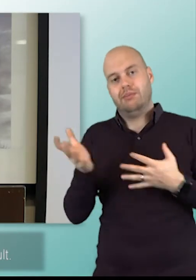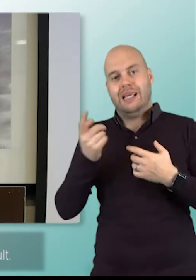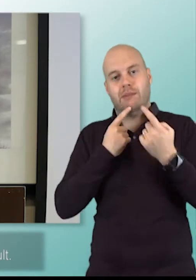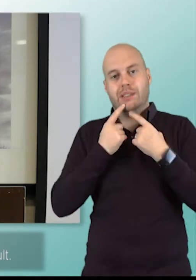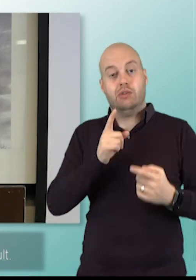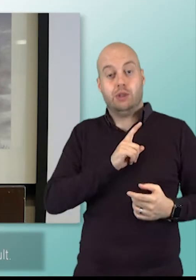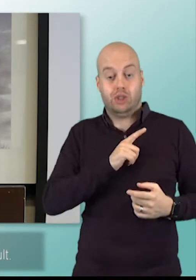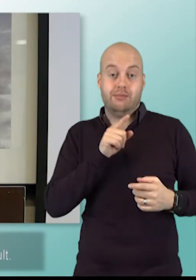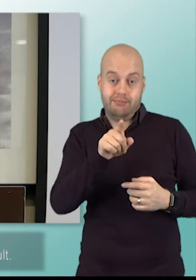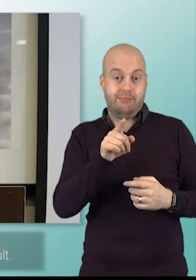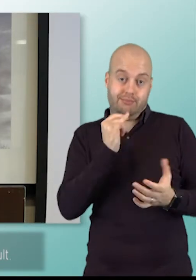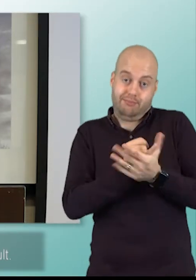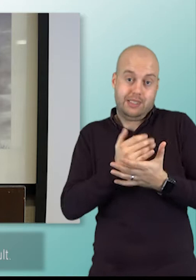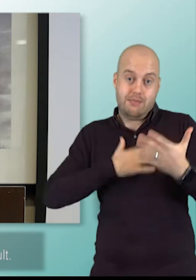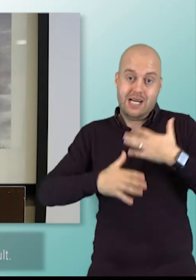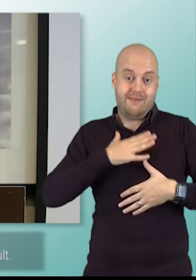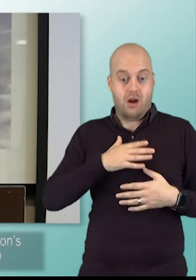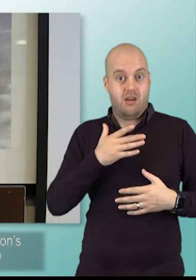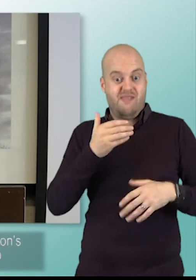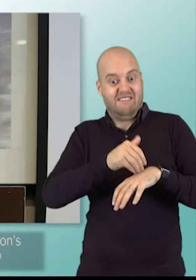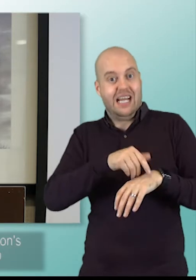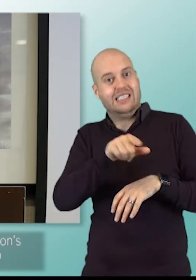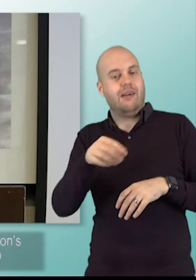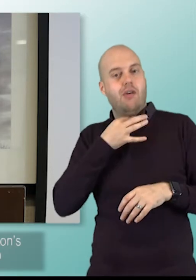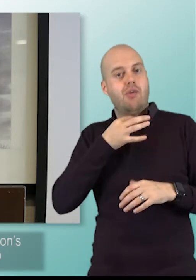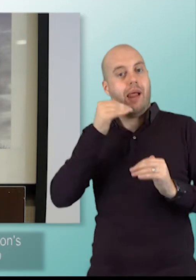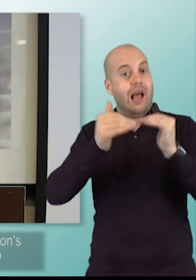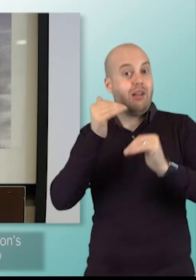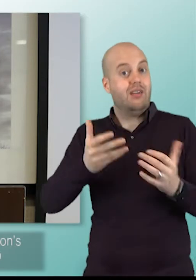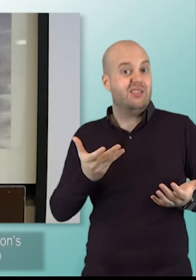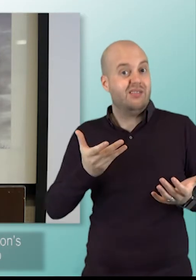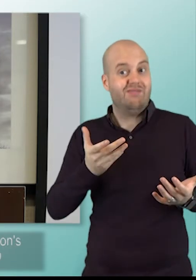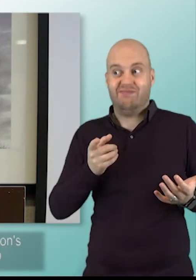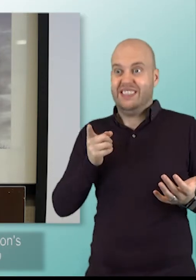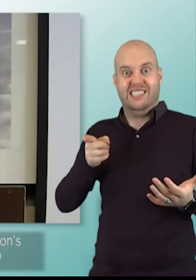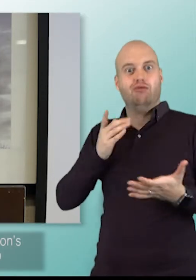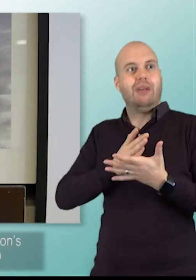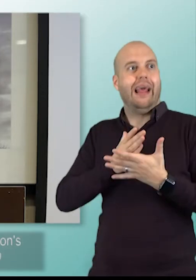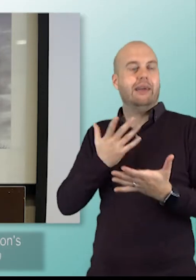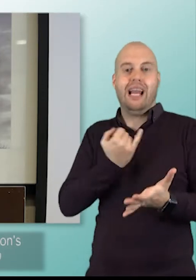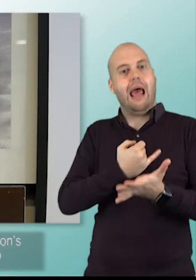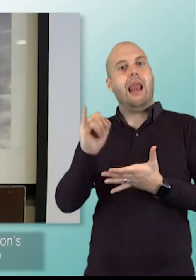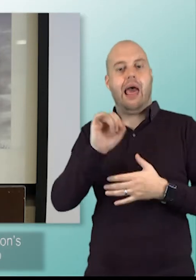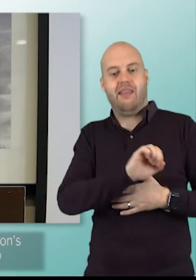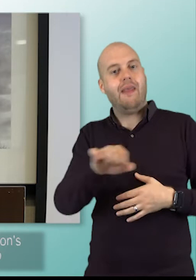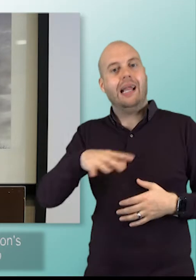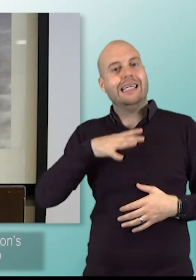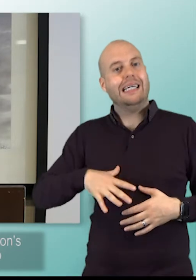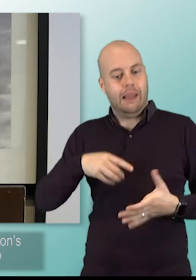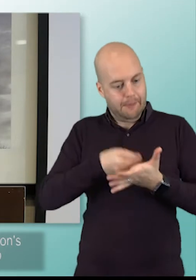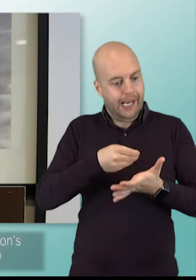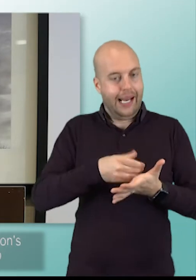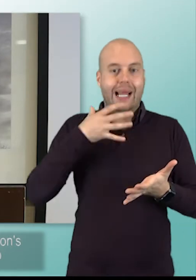is inappropriate behaviour towards a vulnerable adult. He has, for example, you know, neglected that person's need by using money that